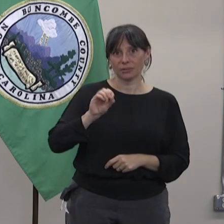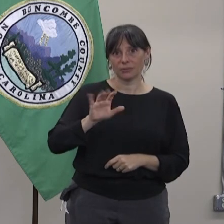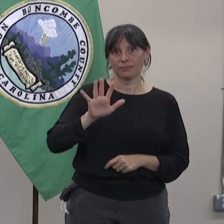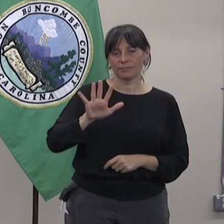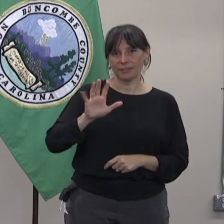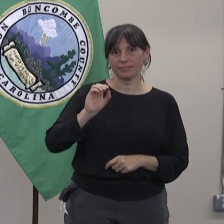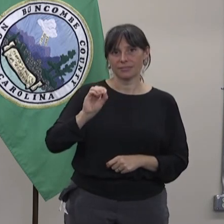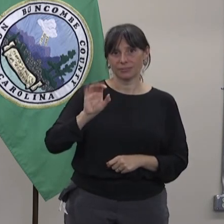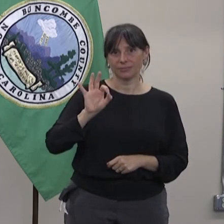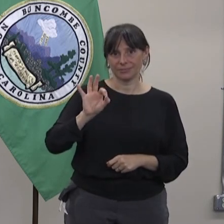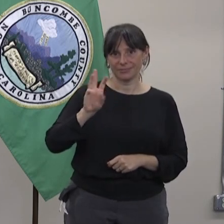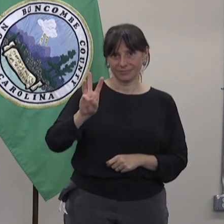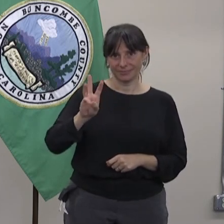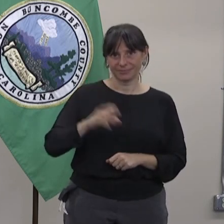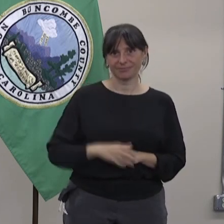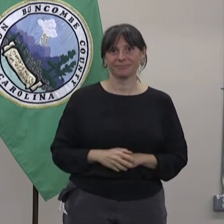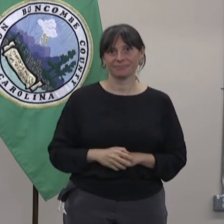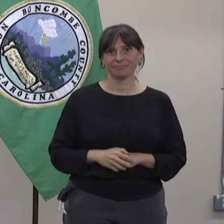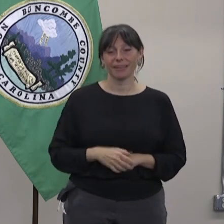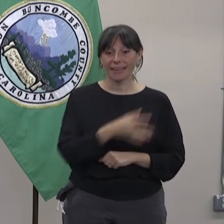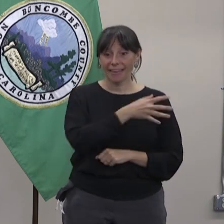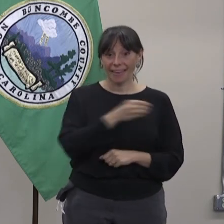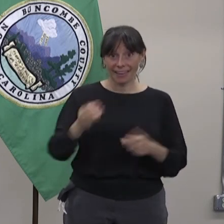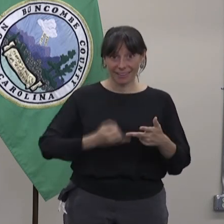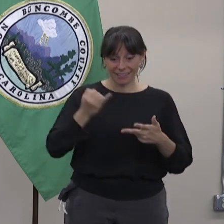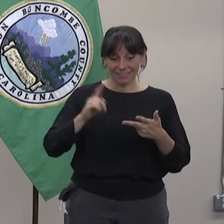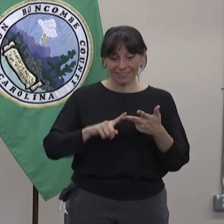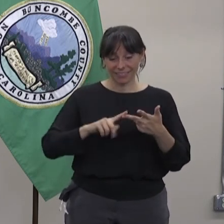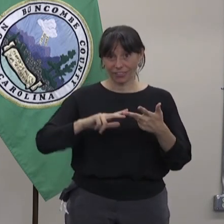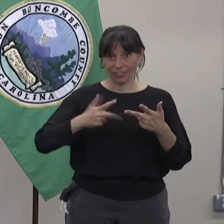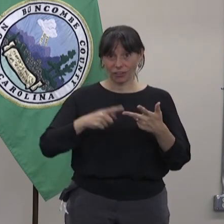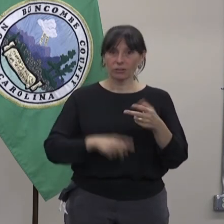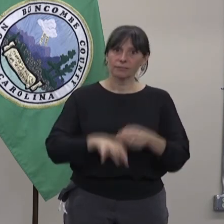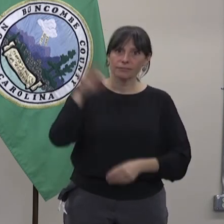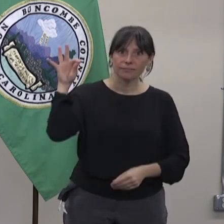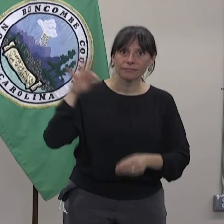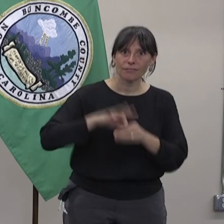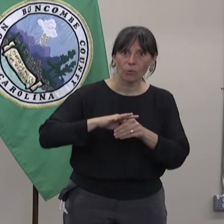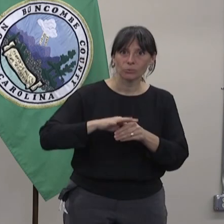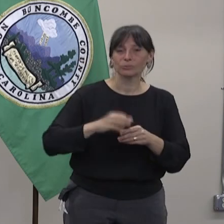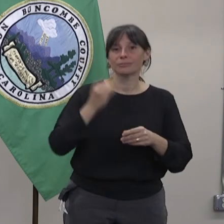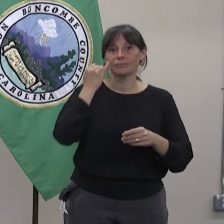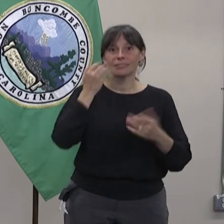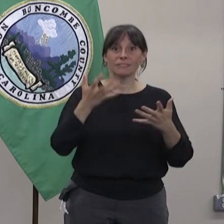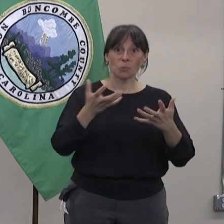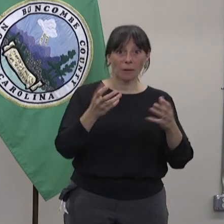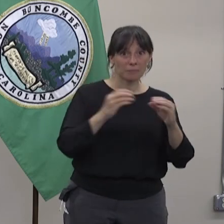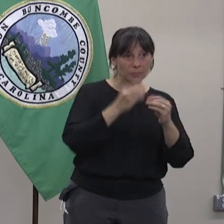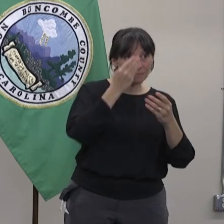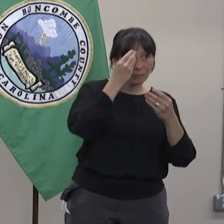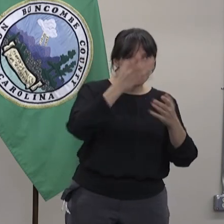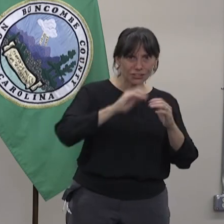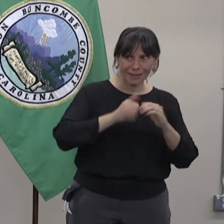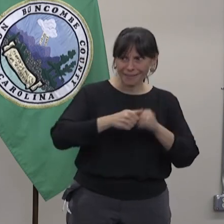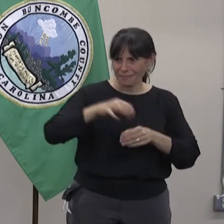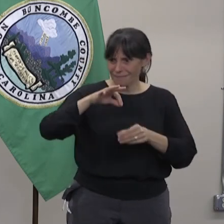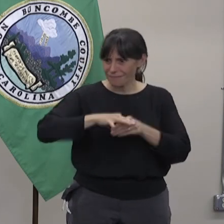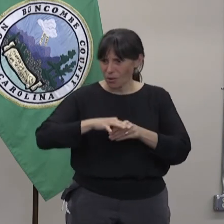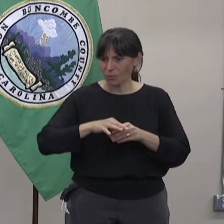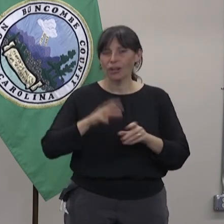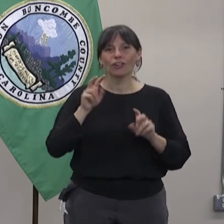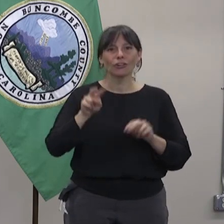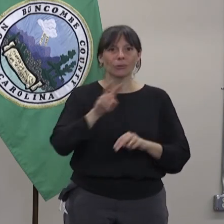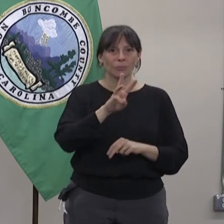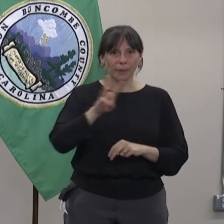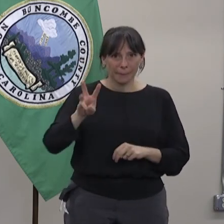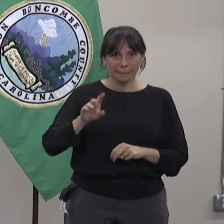828-250-5096. And vote. Information on voting in Buncombe County can be found at